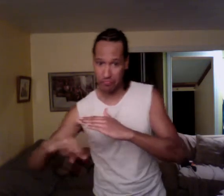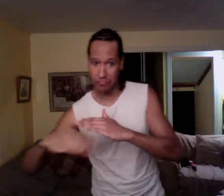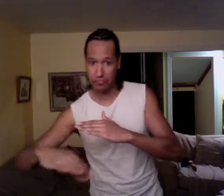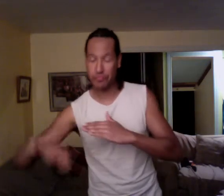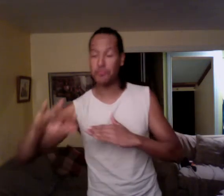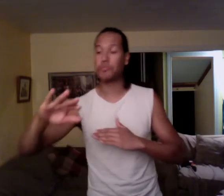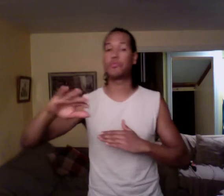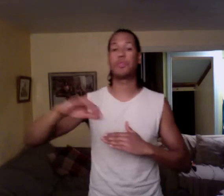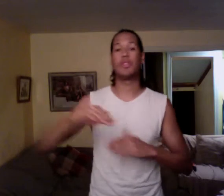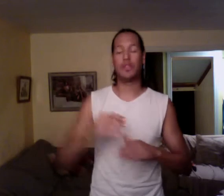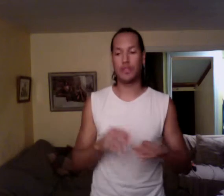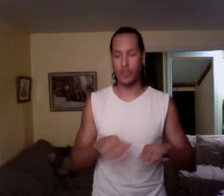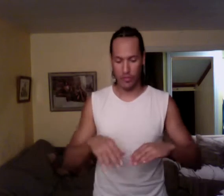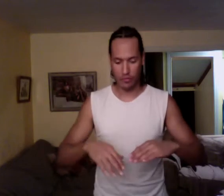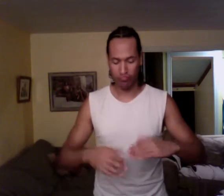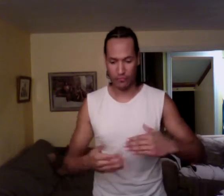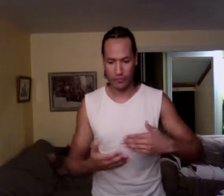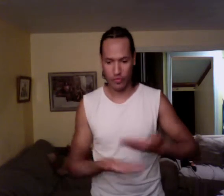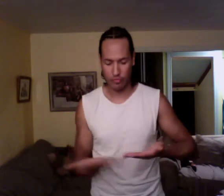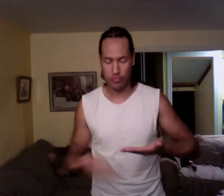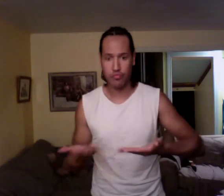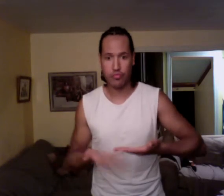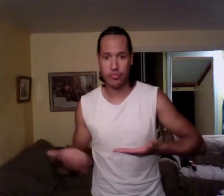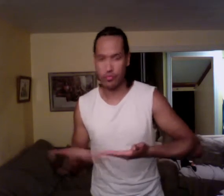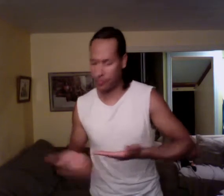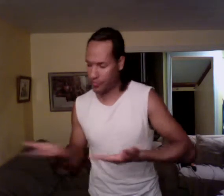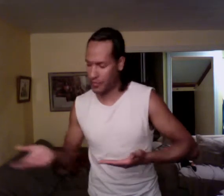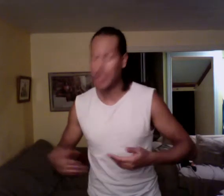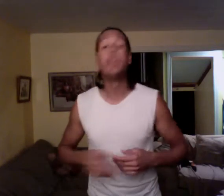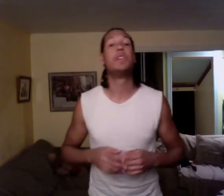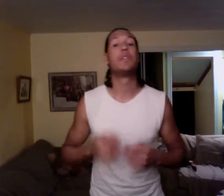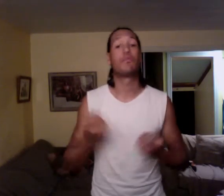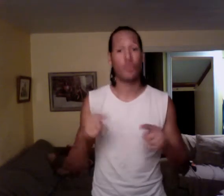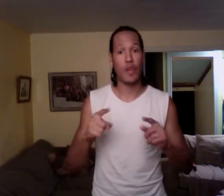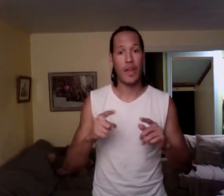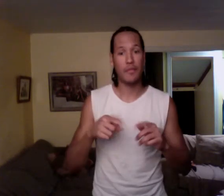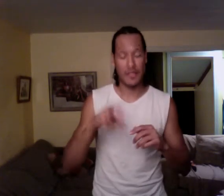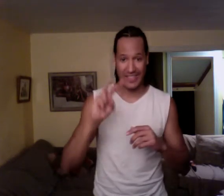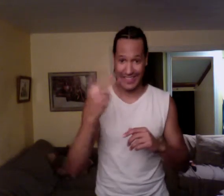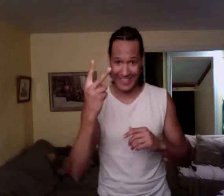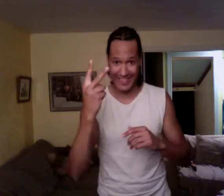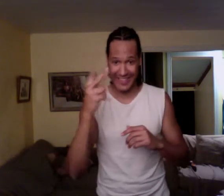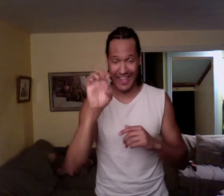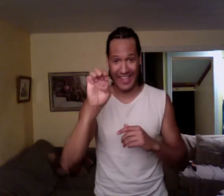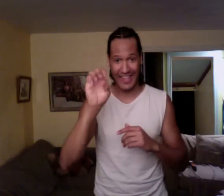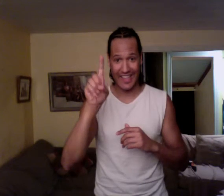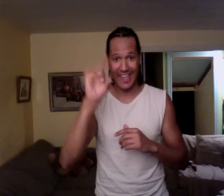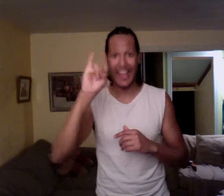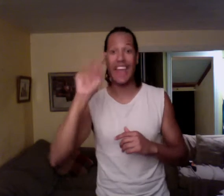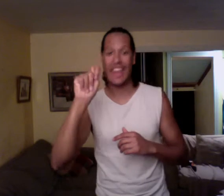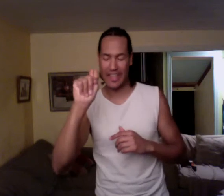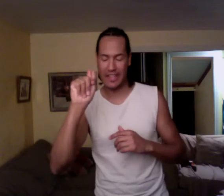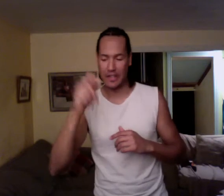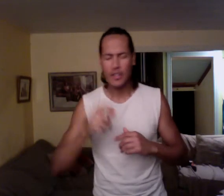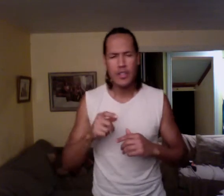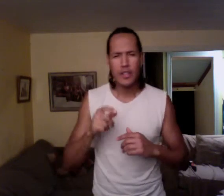second edit, which is basically physically looking at the checks. Now that depends again on the size